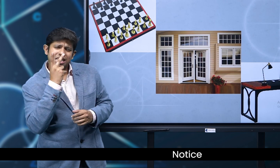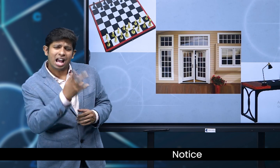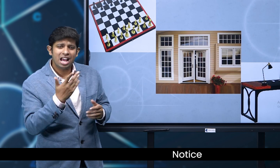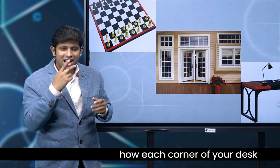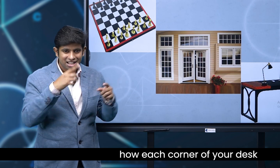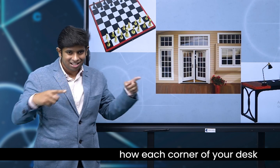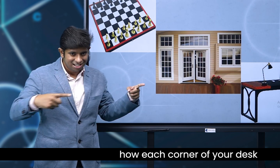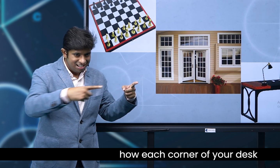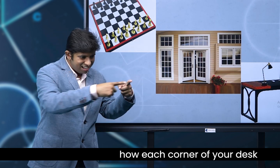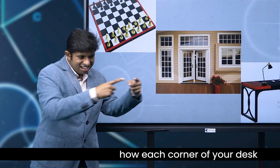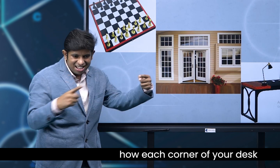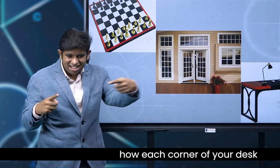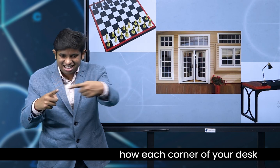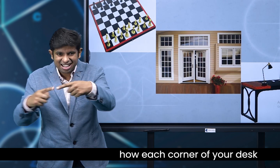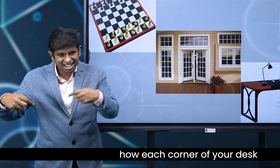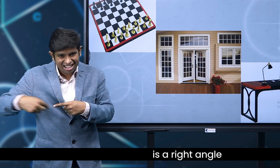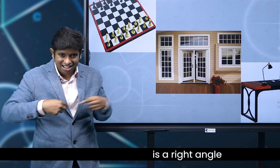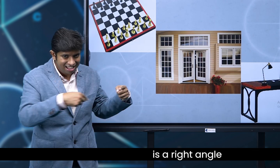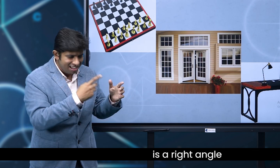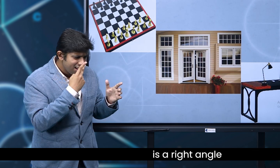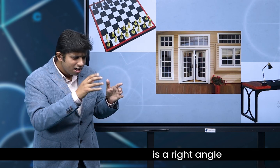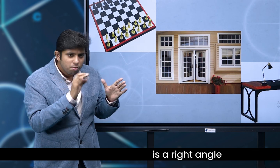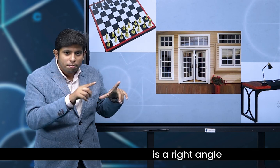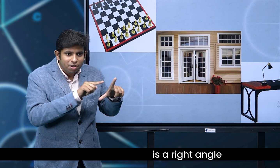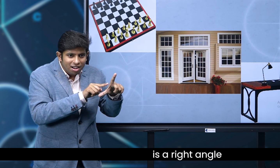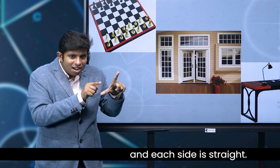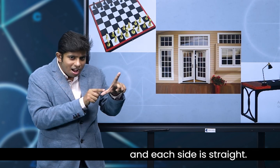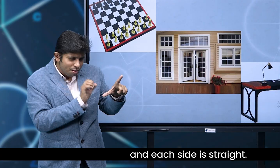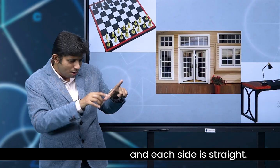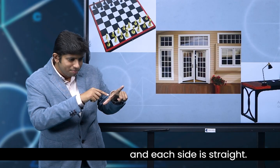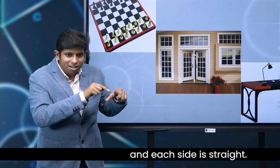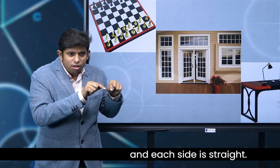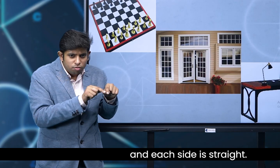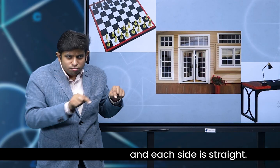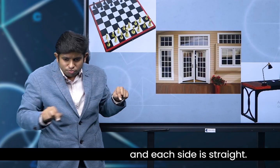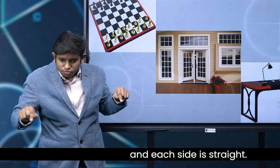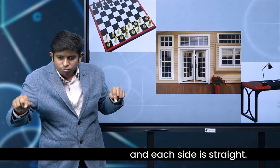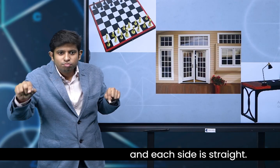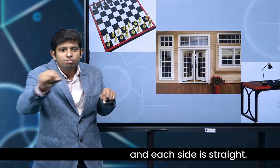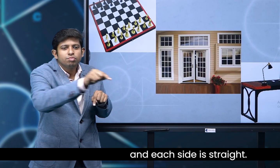Notice how each corner of your desk is a right angle and each side is straight.